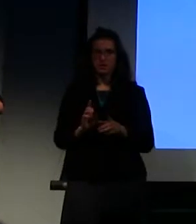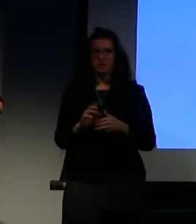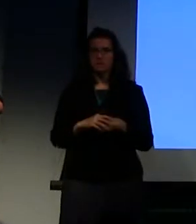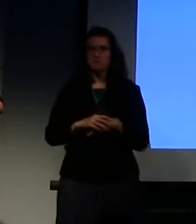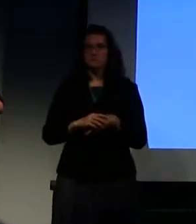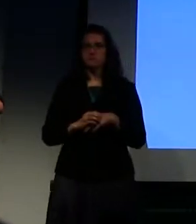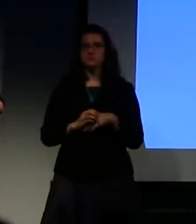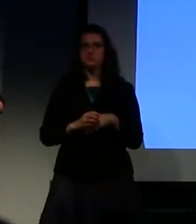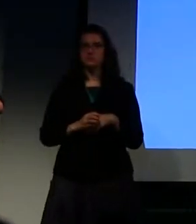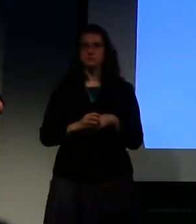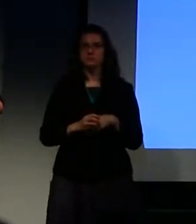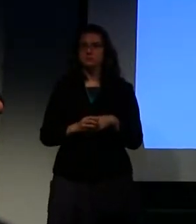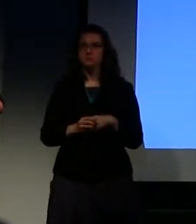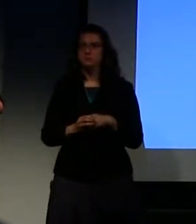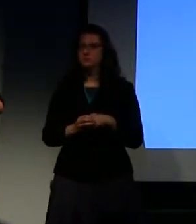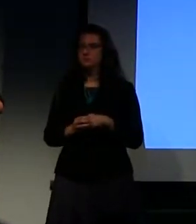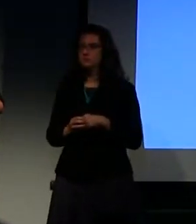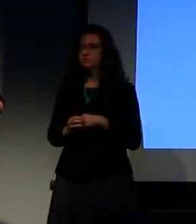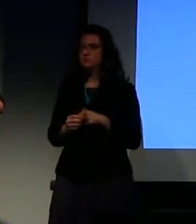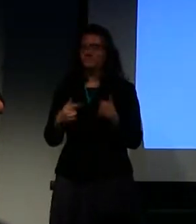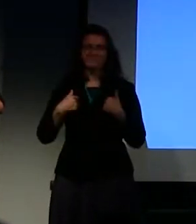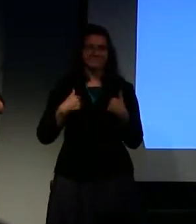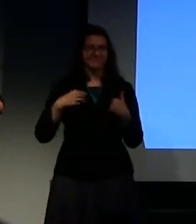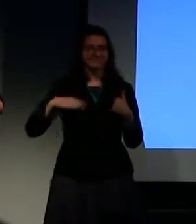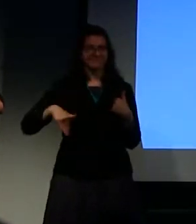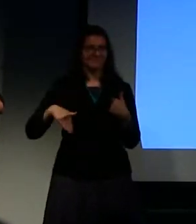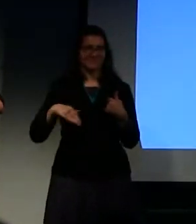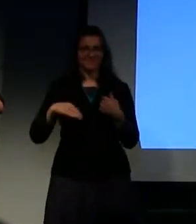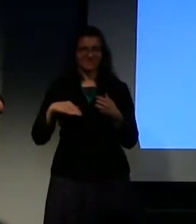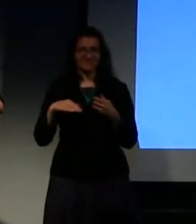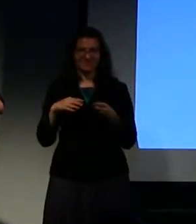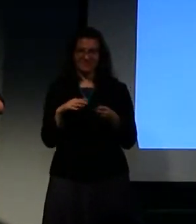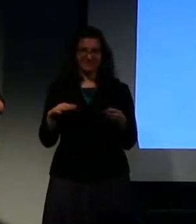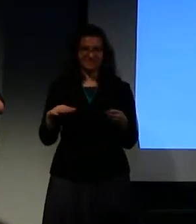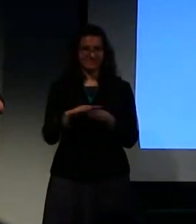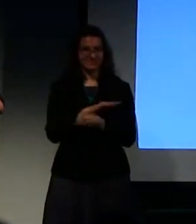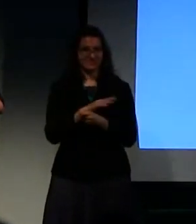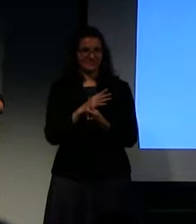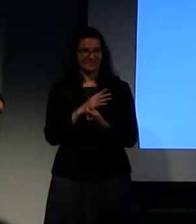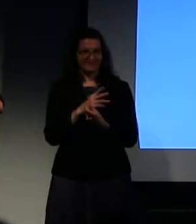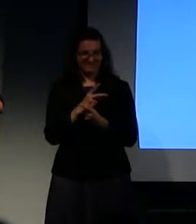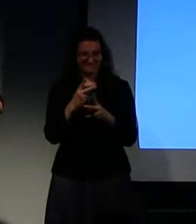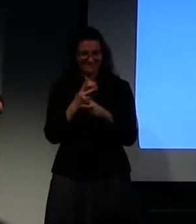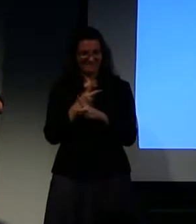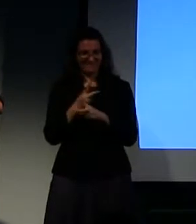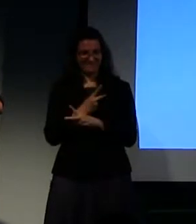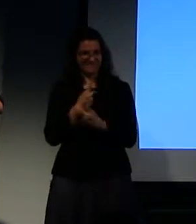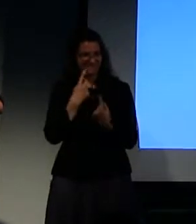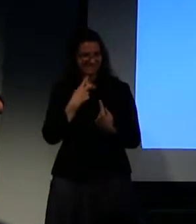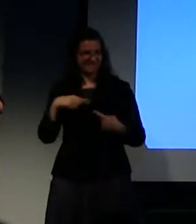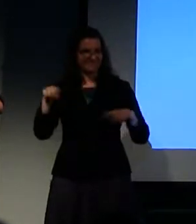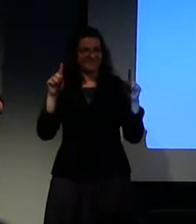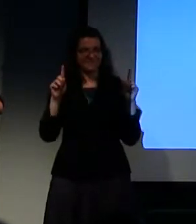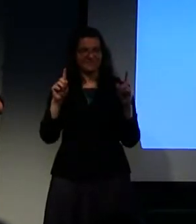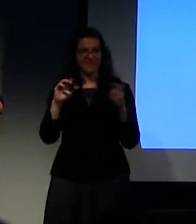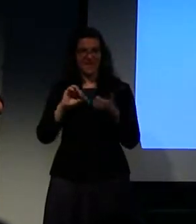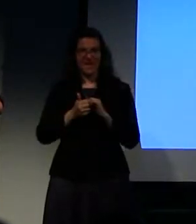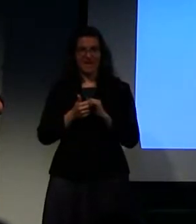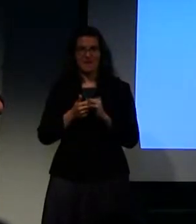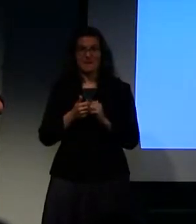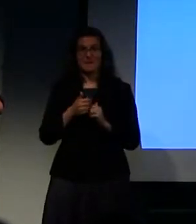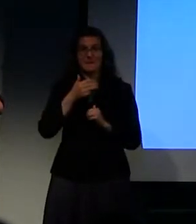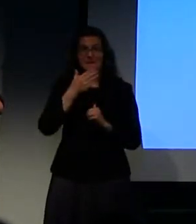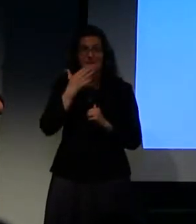I haven't totally tackled how best that is represented, which is why performative